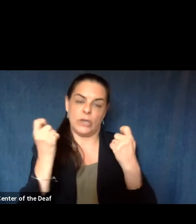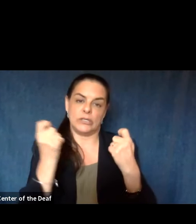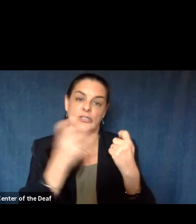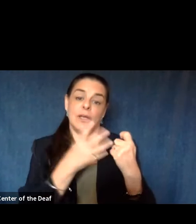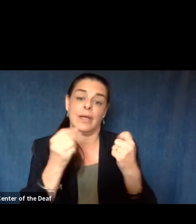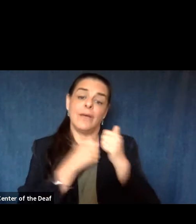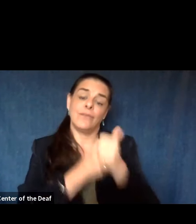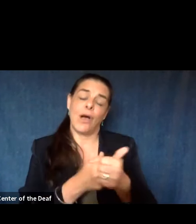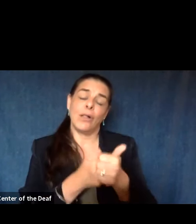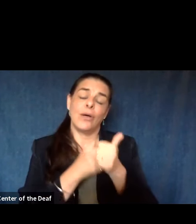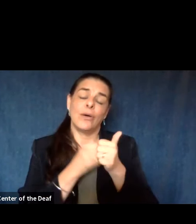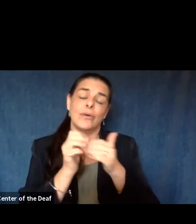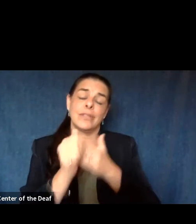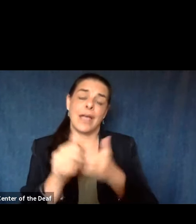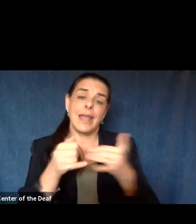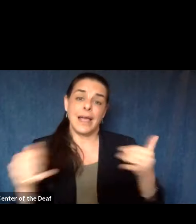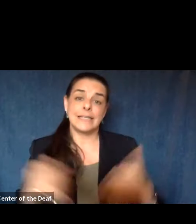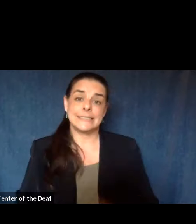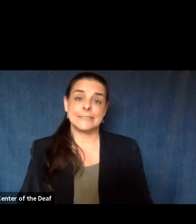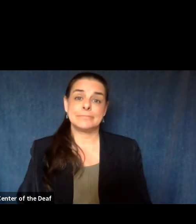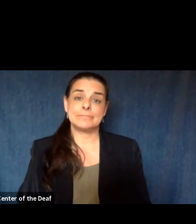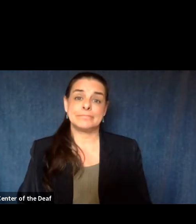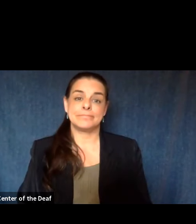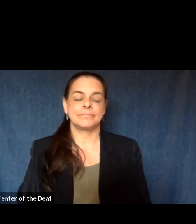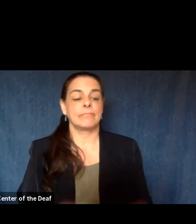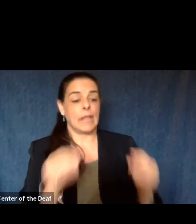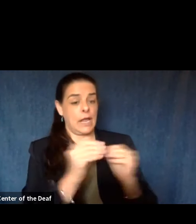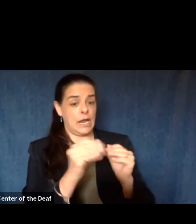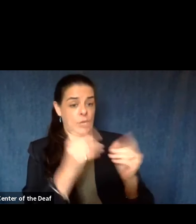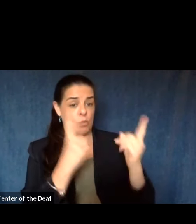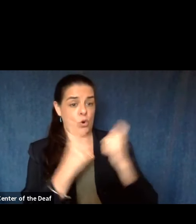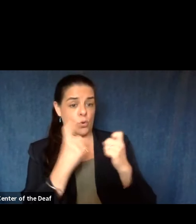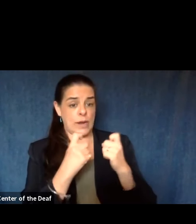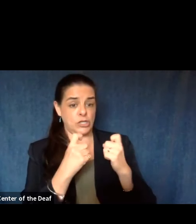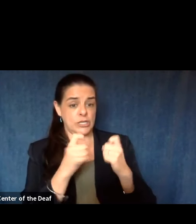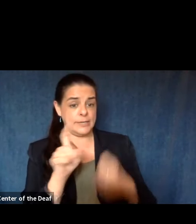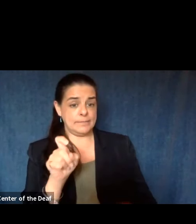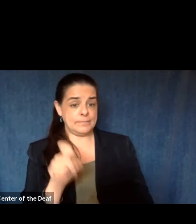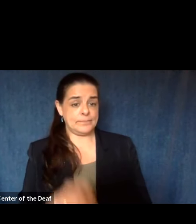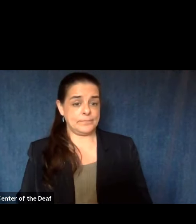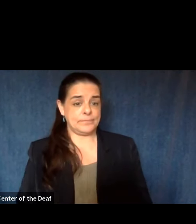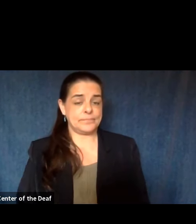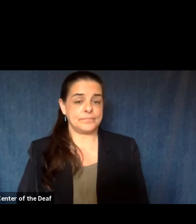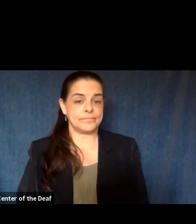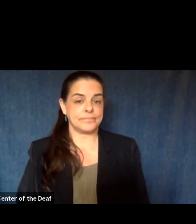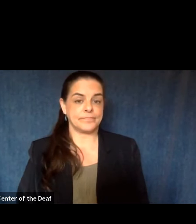follow the guidelines. All right, any further questions submitted into the chat feature now?